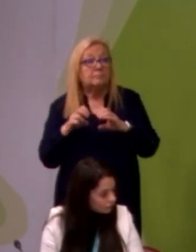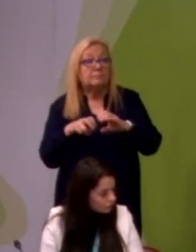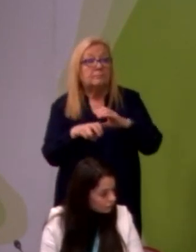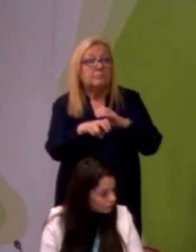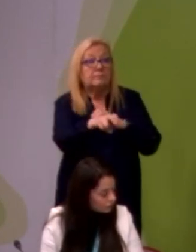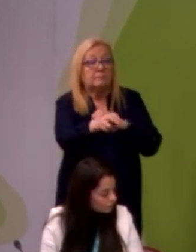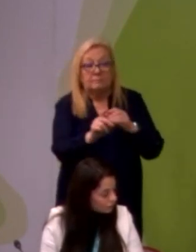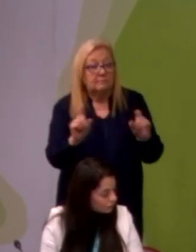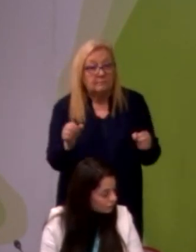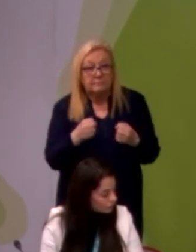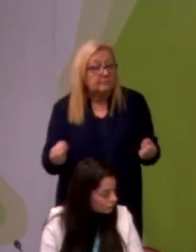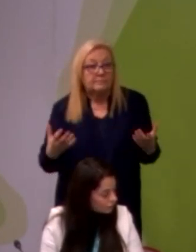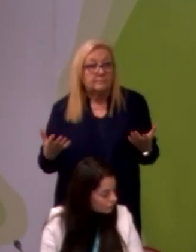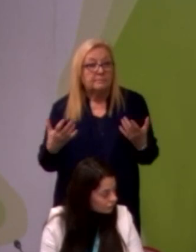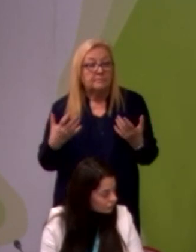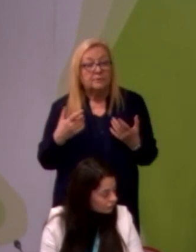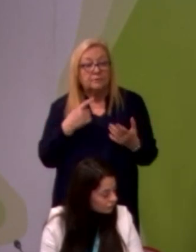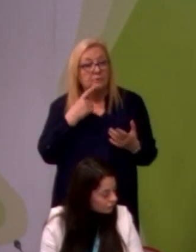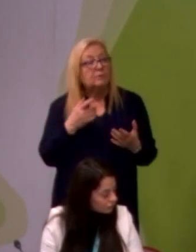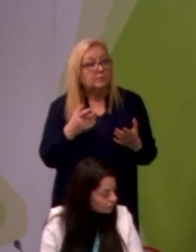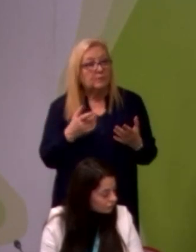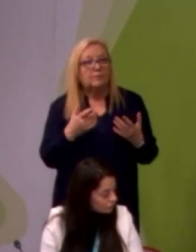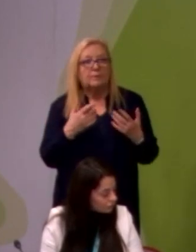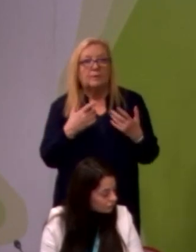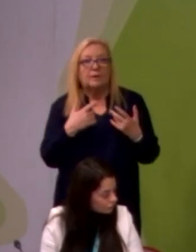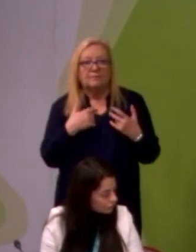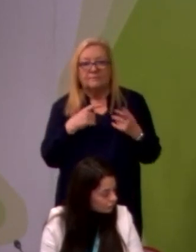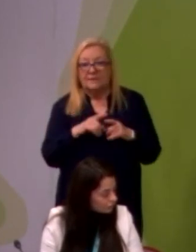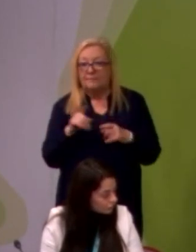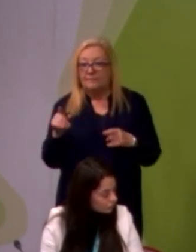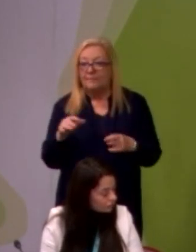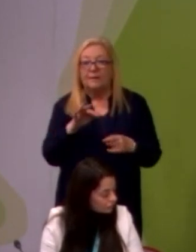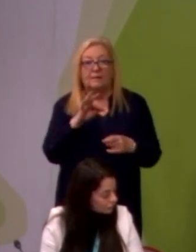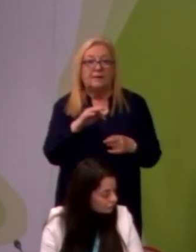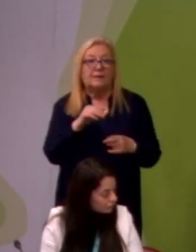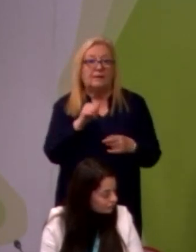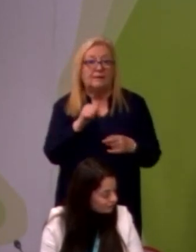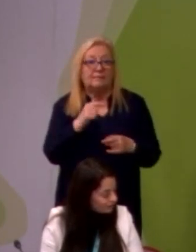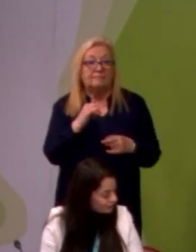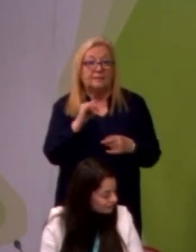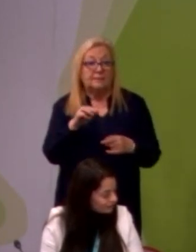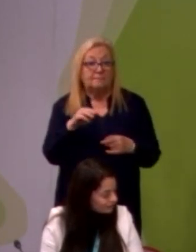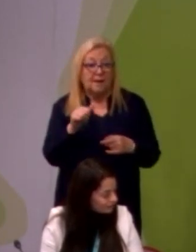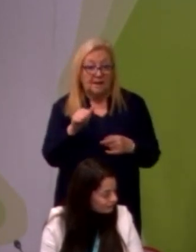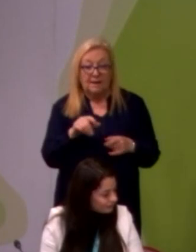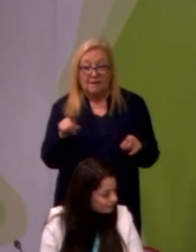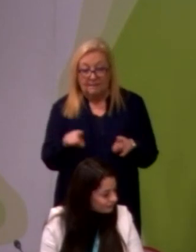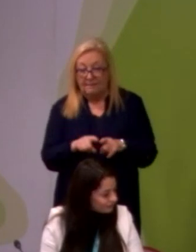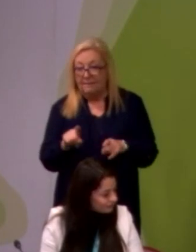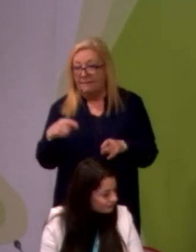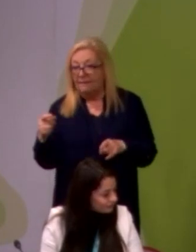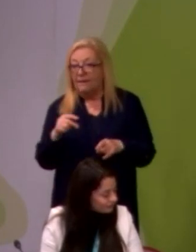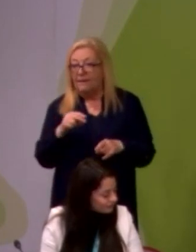stigma. And she gave the two accounts from Fatima and Nora about what their experience was as